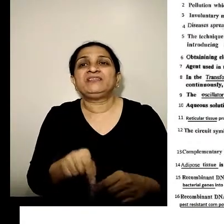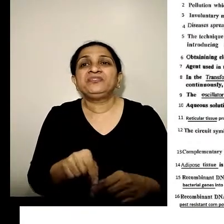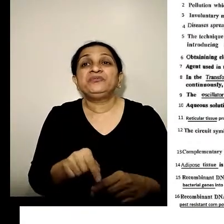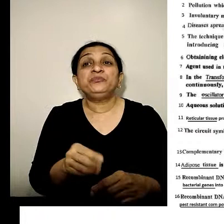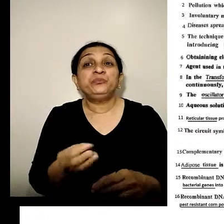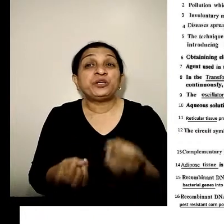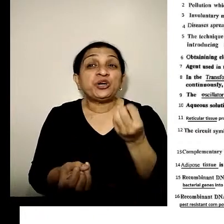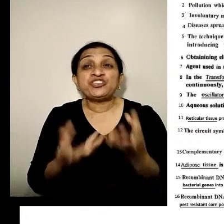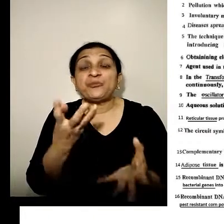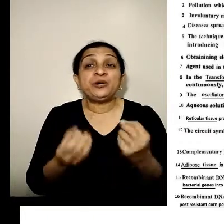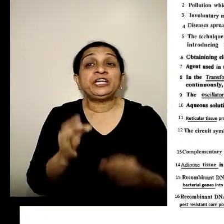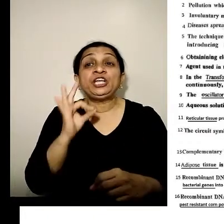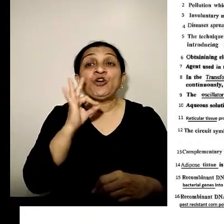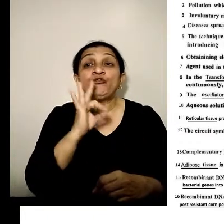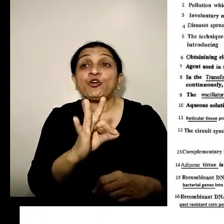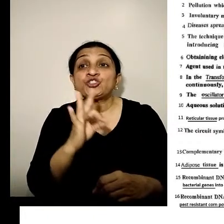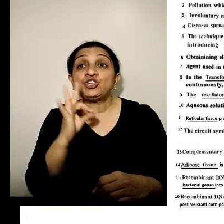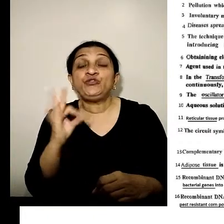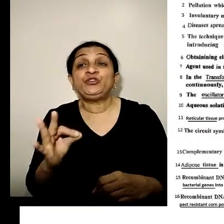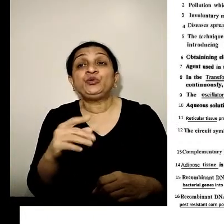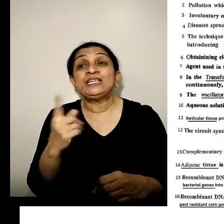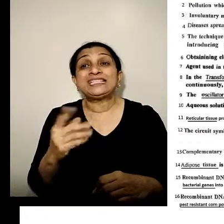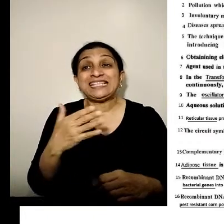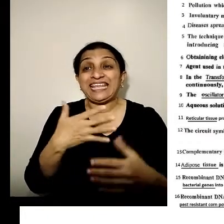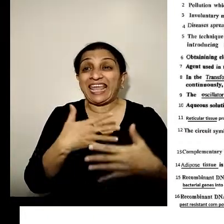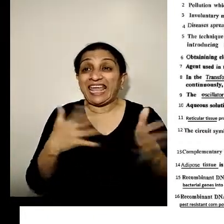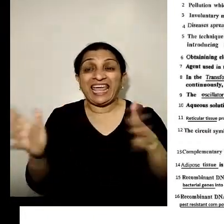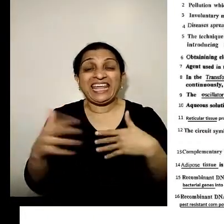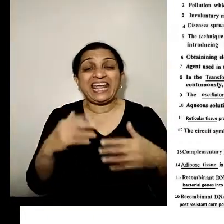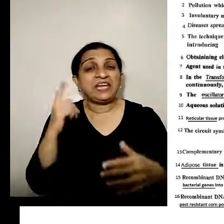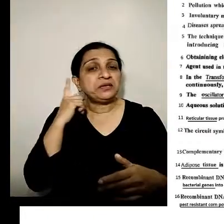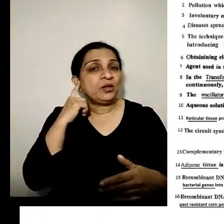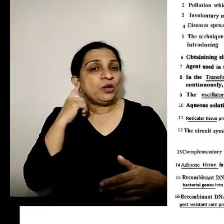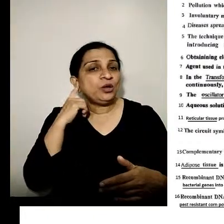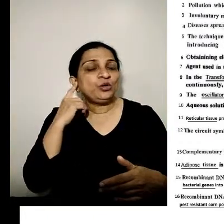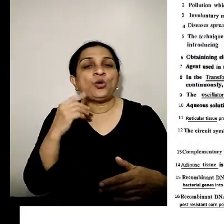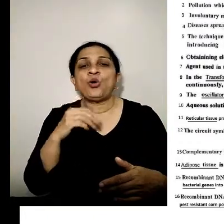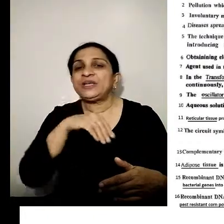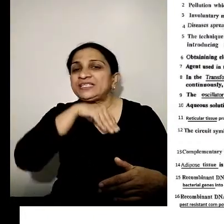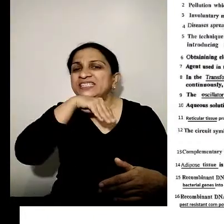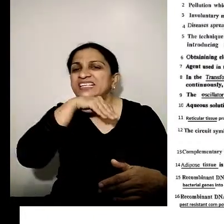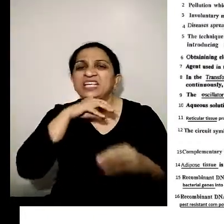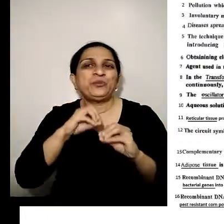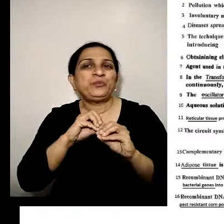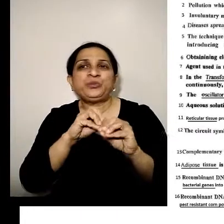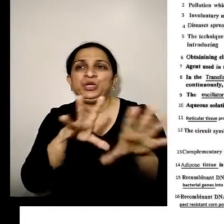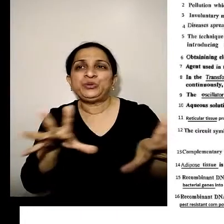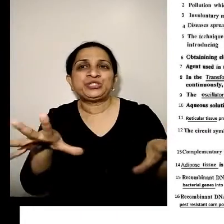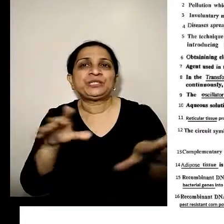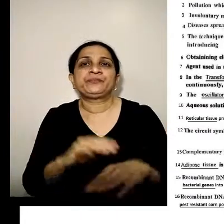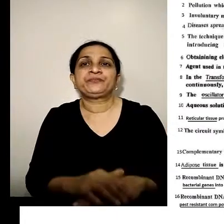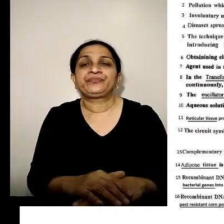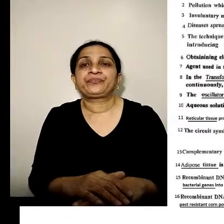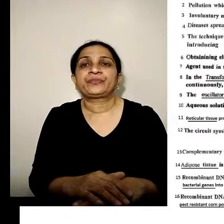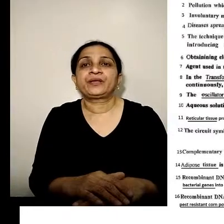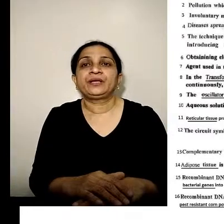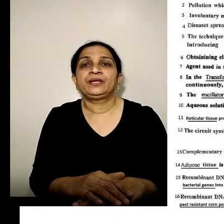Pollution because of burning of fossil fuel is in the air and noise